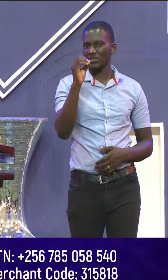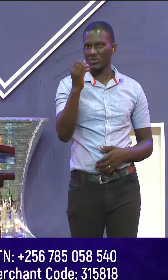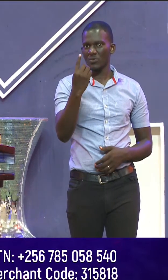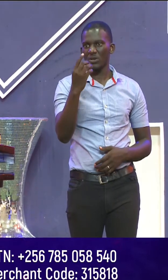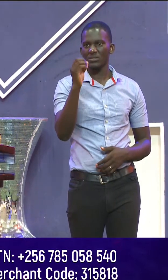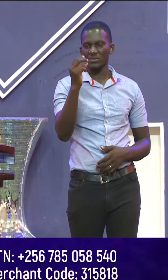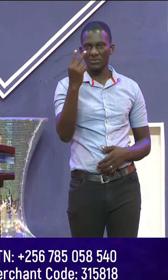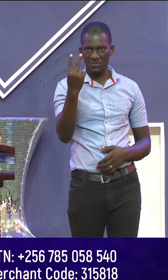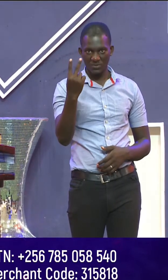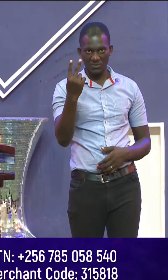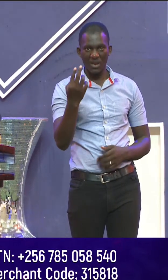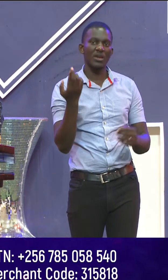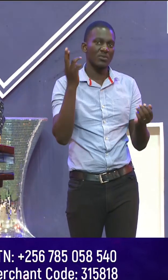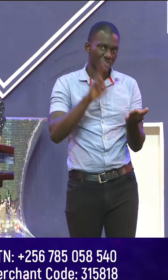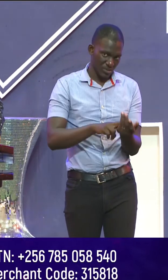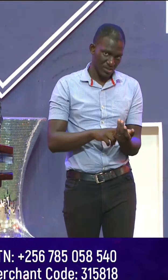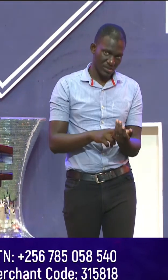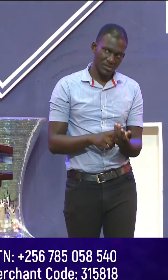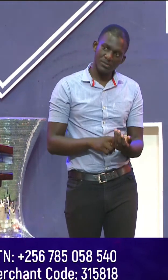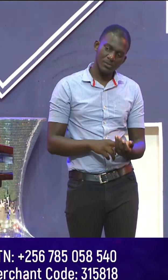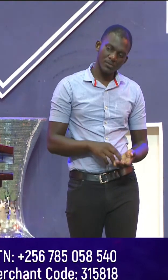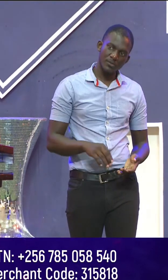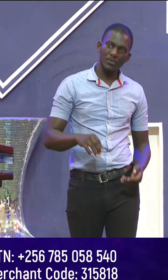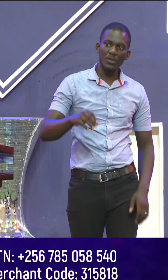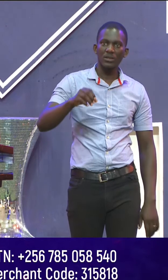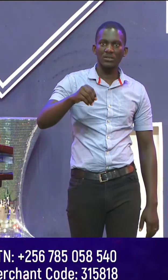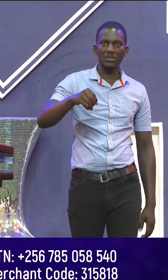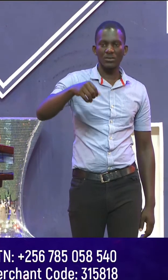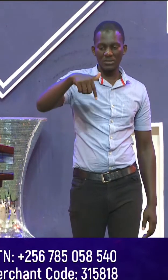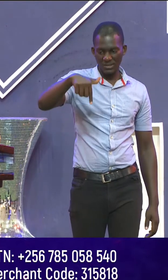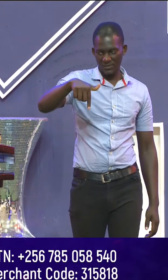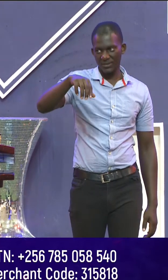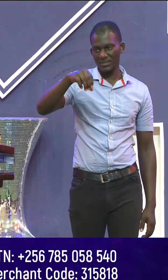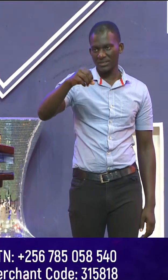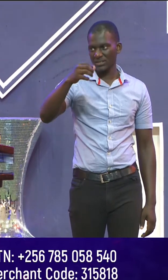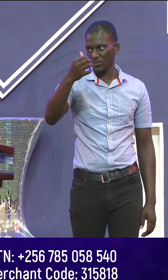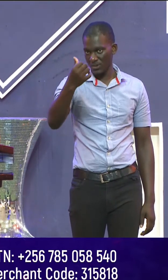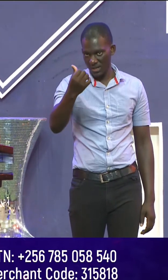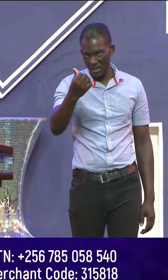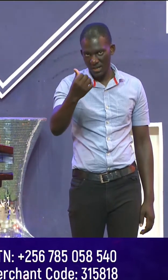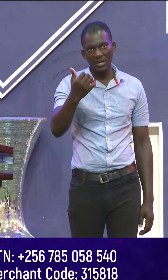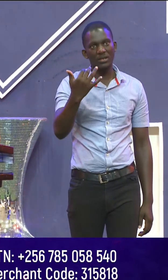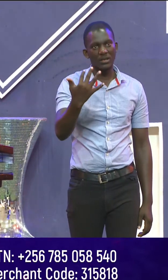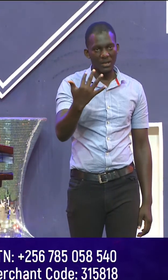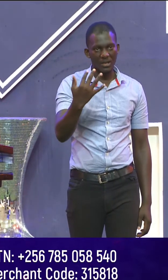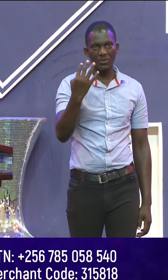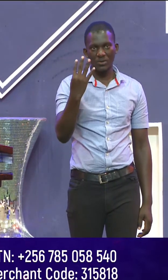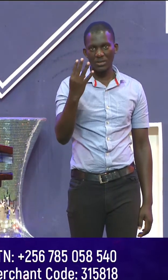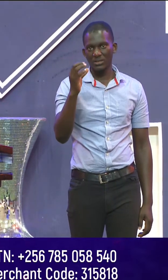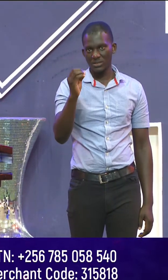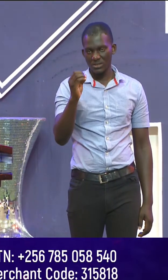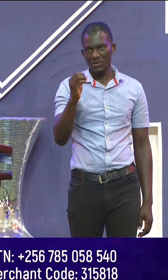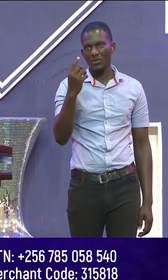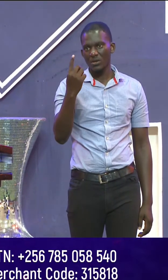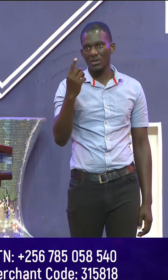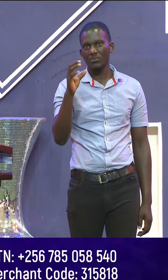0706 540 102. Njidamu okusembayo noti musanvu noti mukaga tano nya noti emu